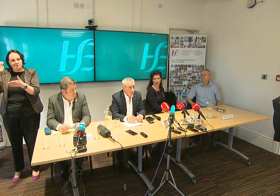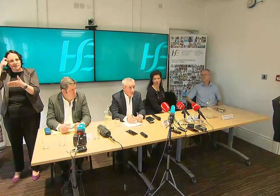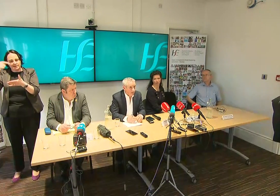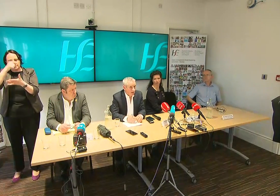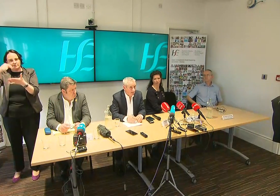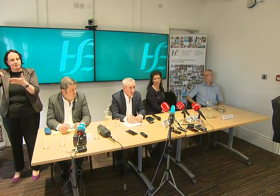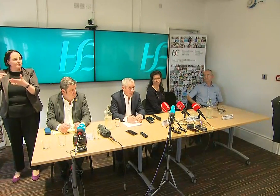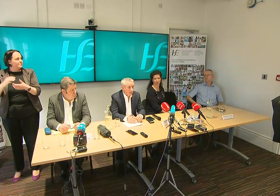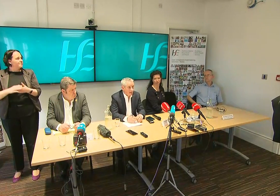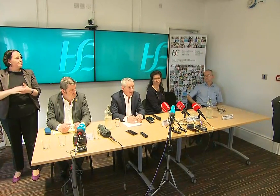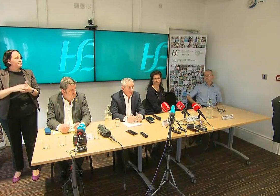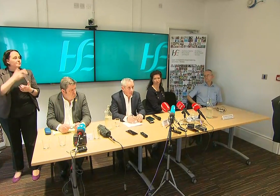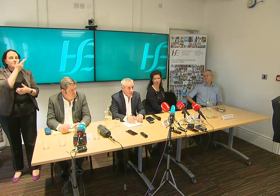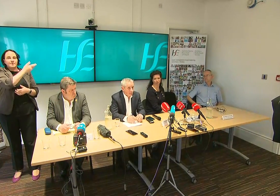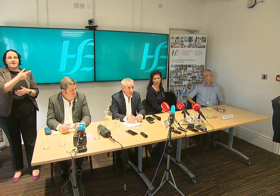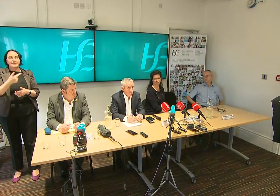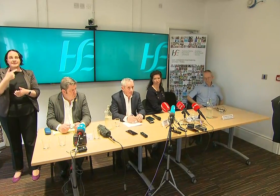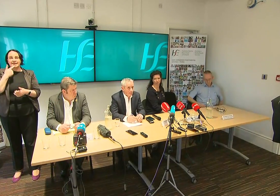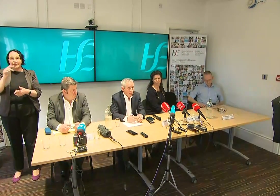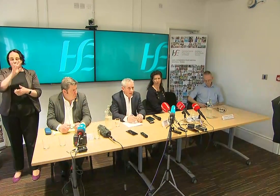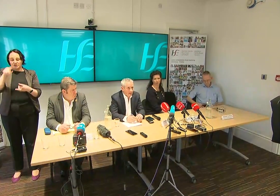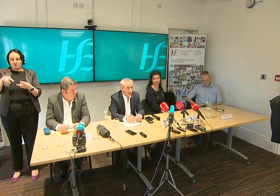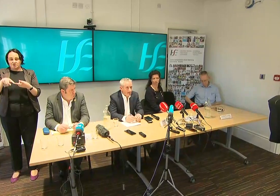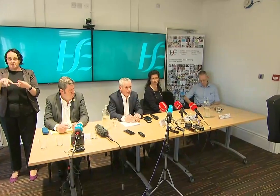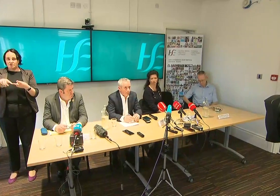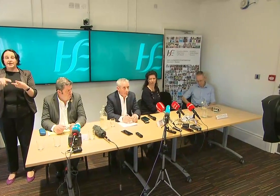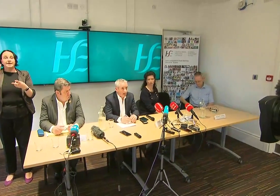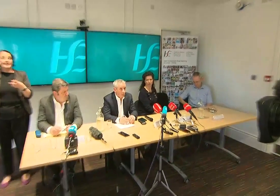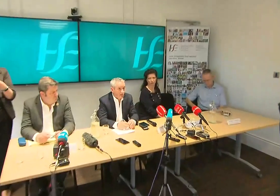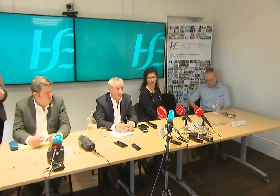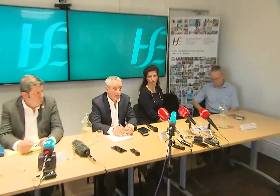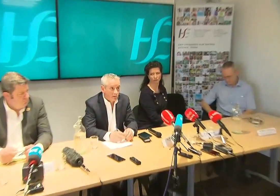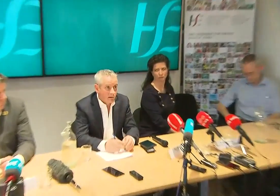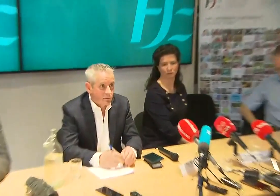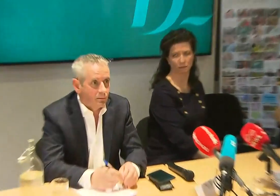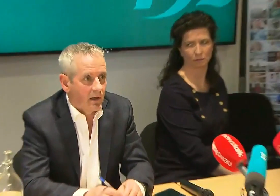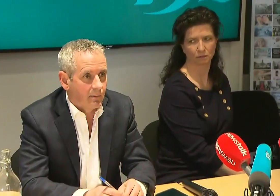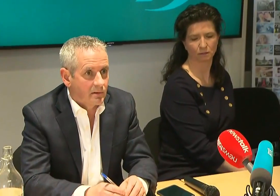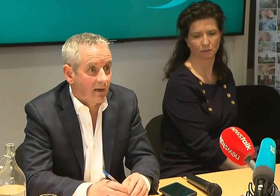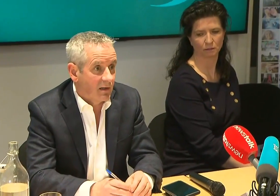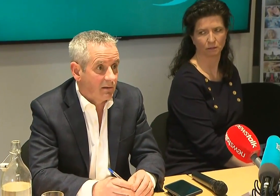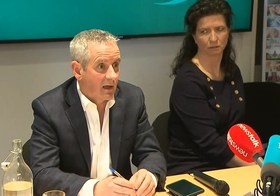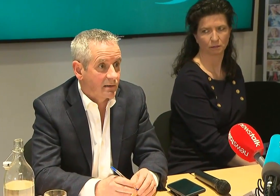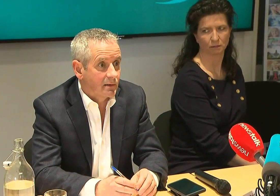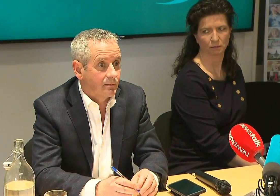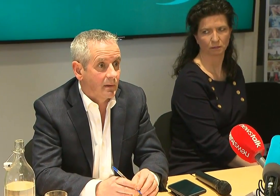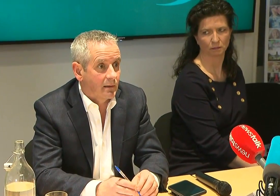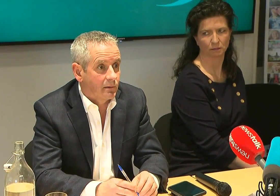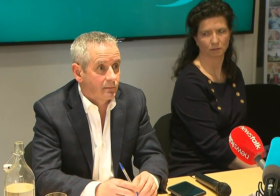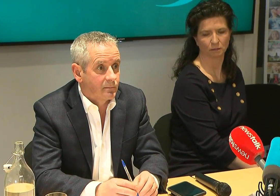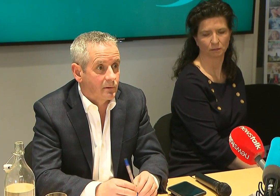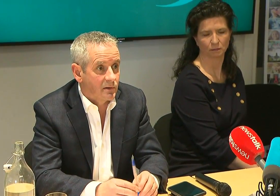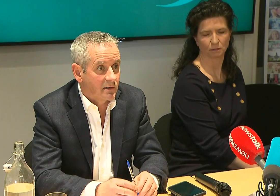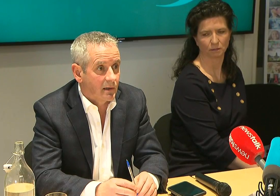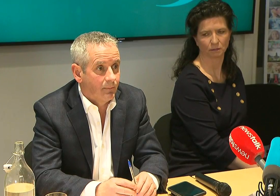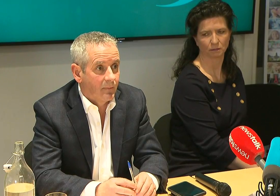began? Just take the second question first, Paul. Yesterday, and it was kind of soft launch, we had about 17 tests